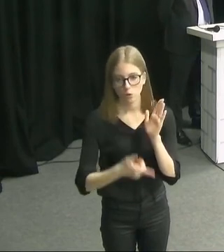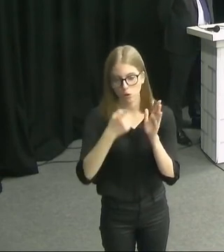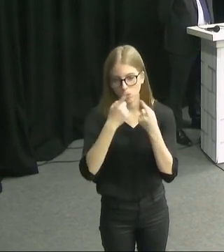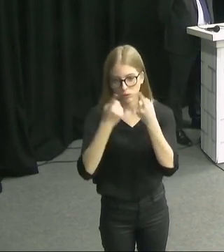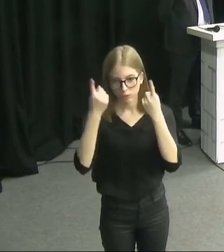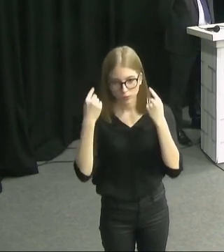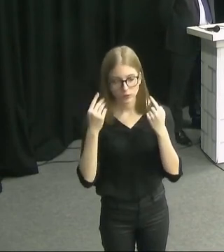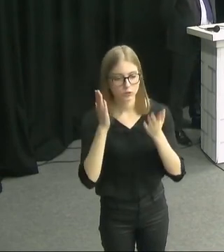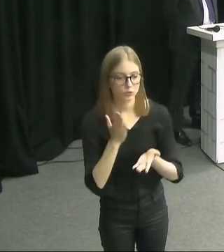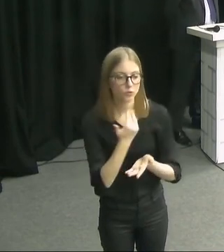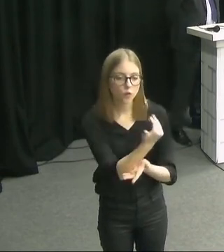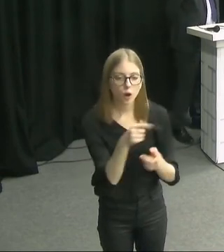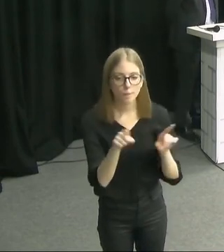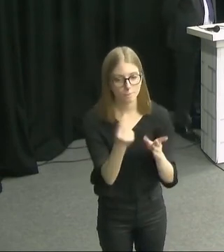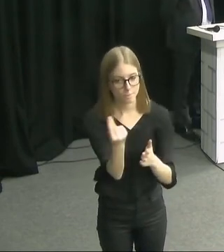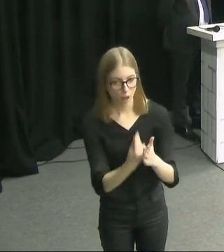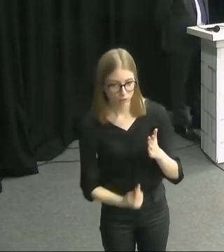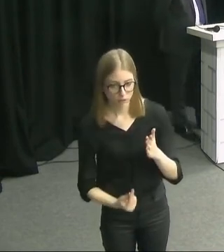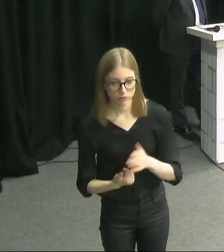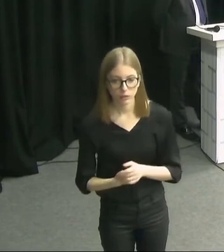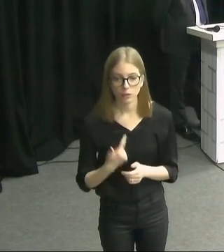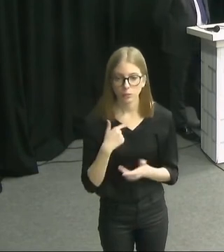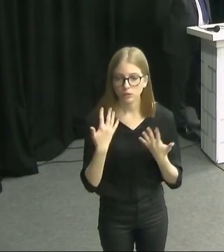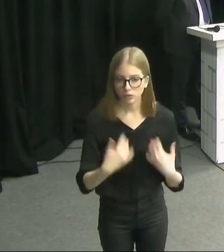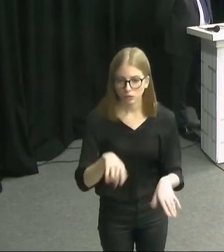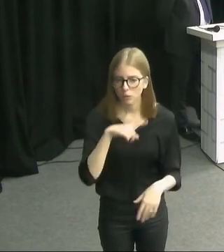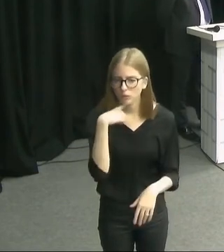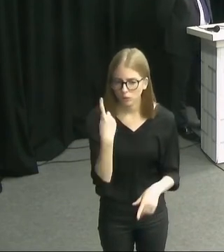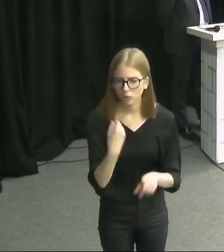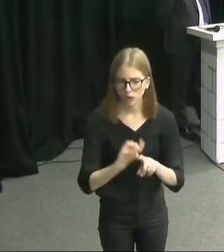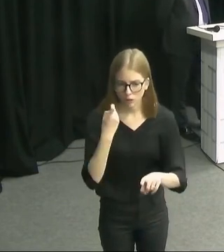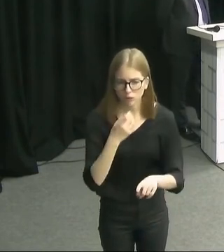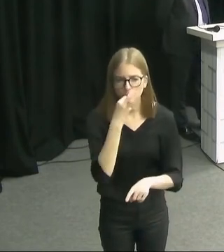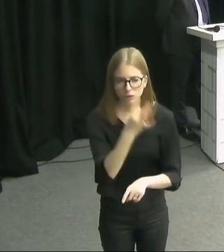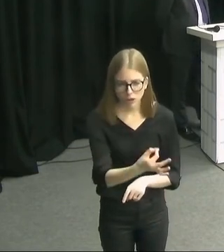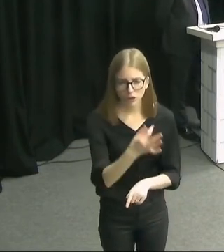says science, studies, and art. Art is mentioned in the statute.